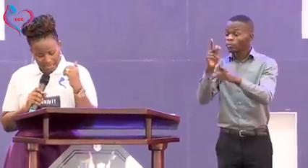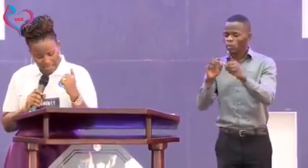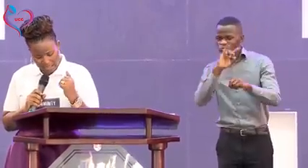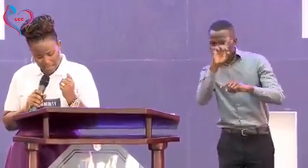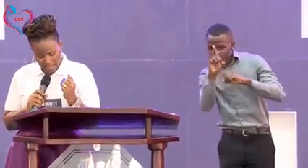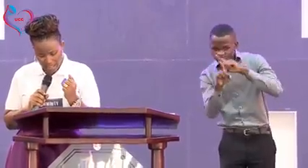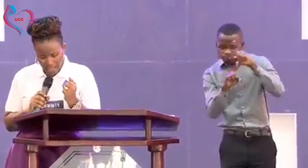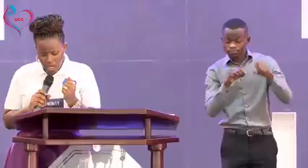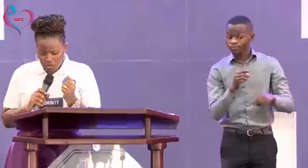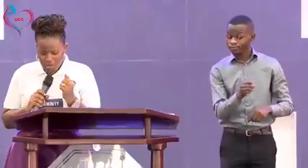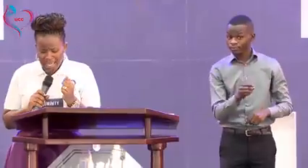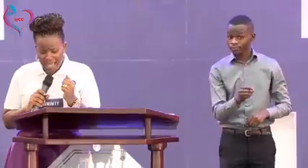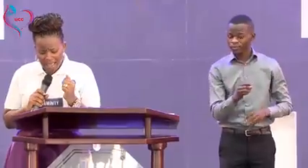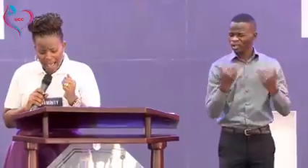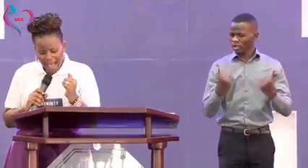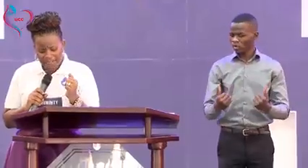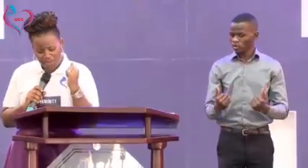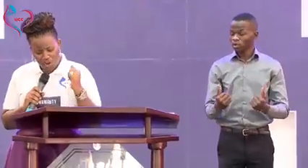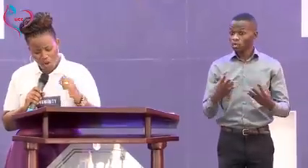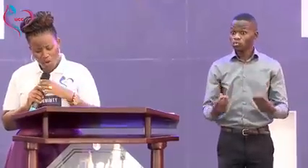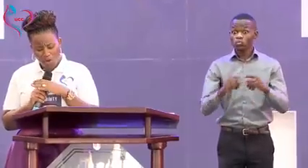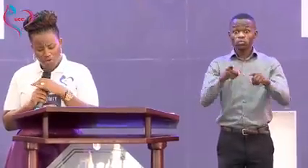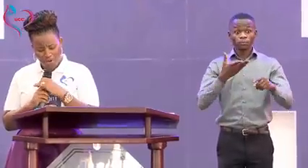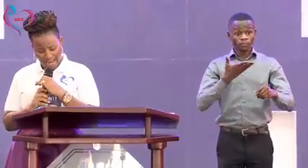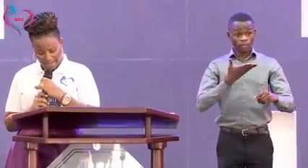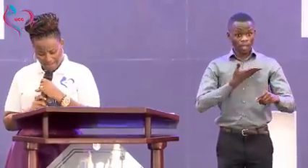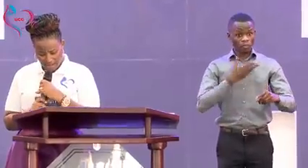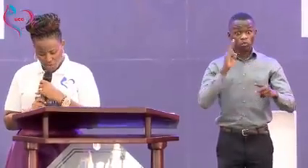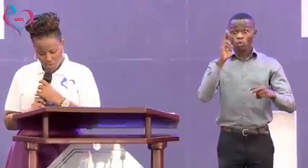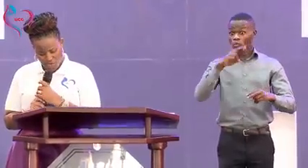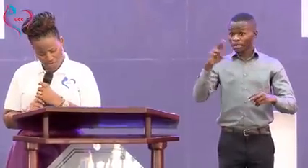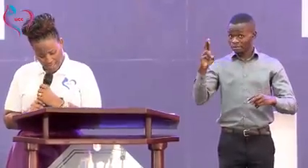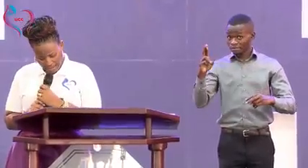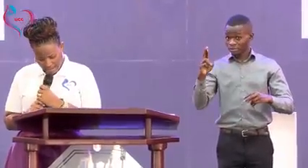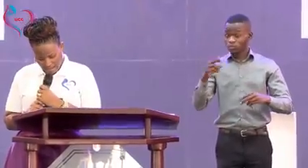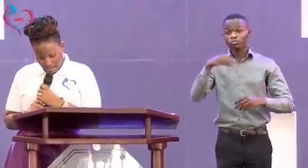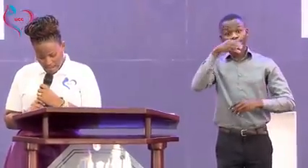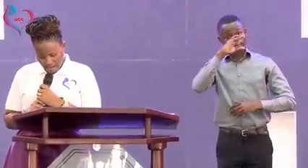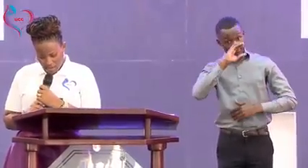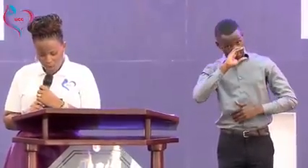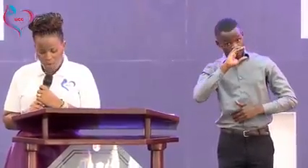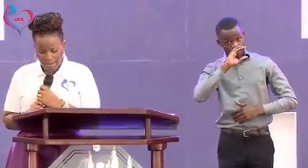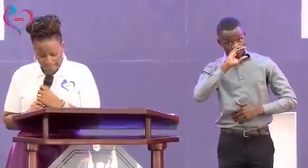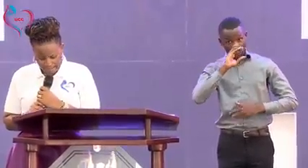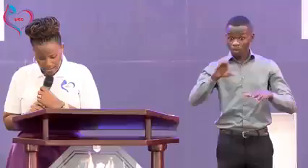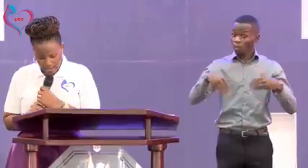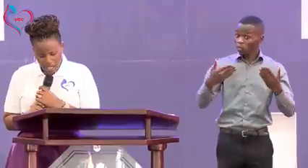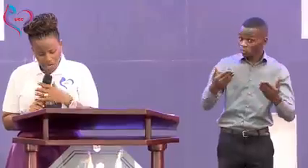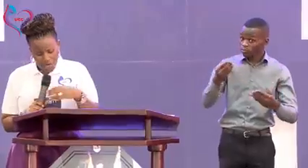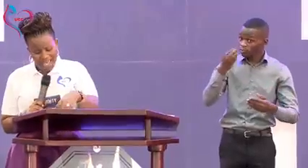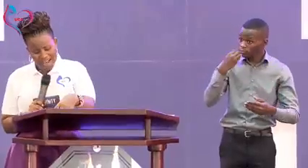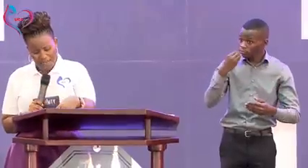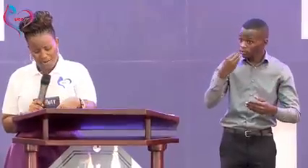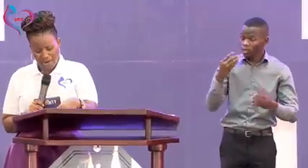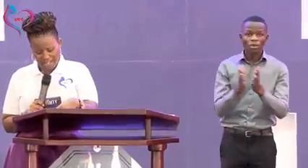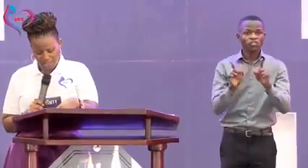me is this. Do we have no right to drink or eat?